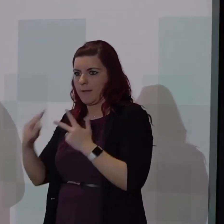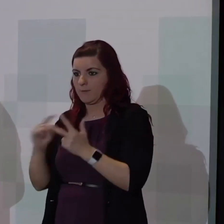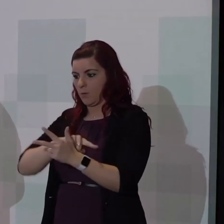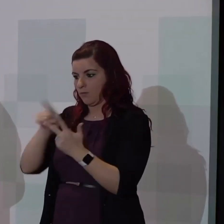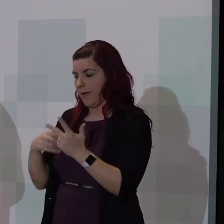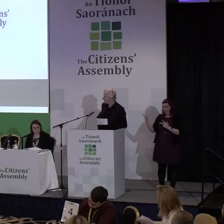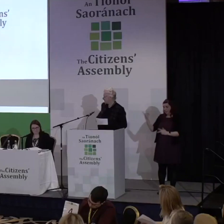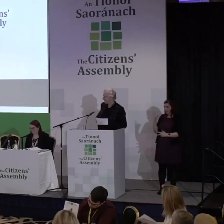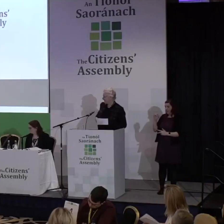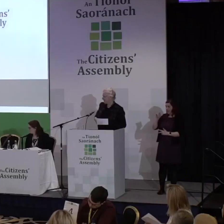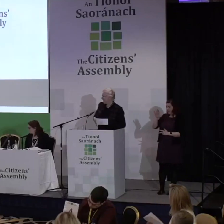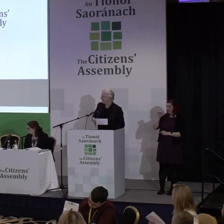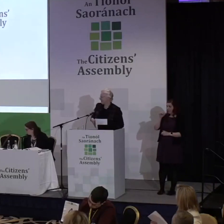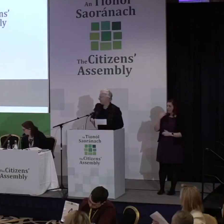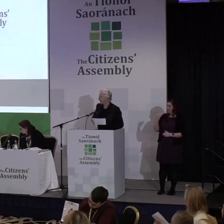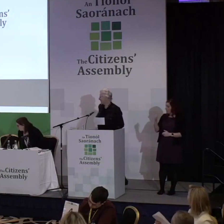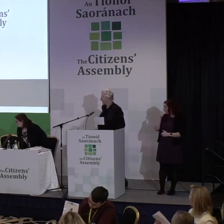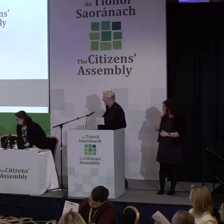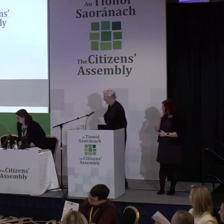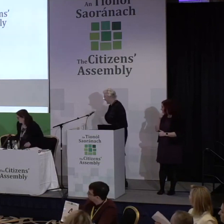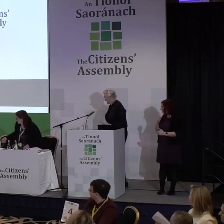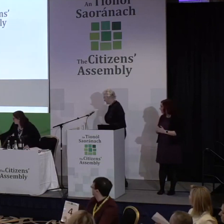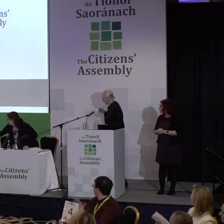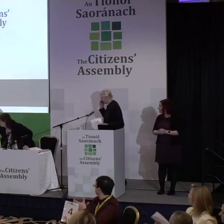Adele to come first and speak to us. Thank you very much.